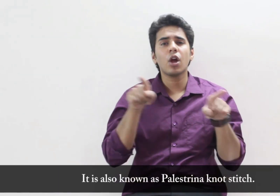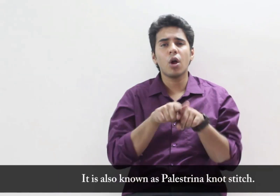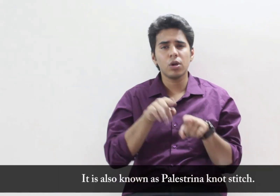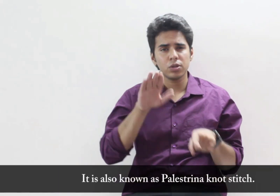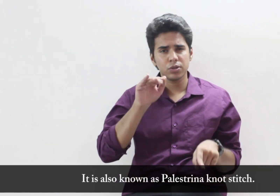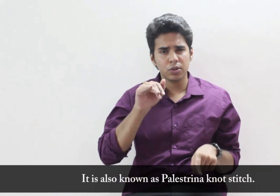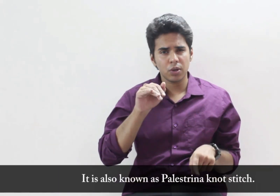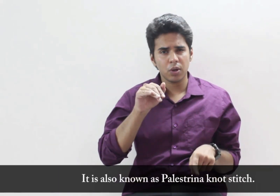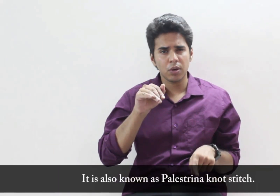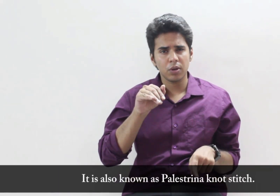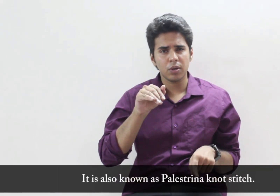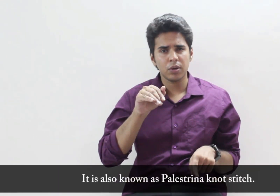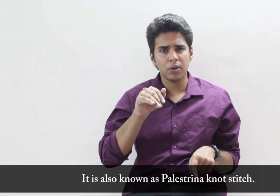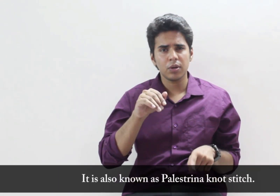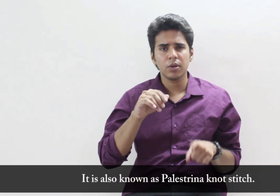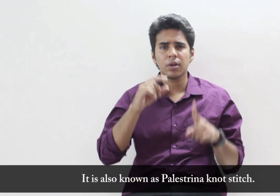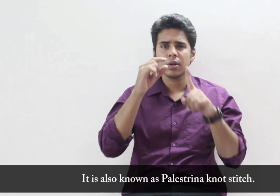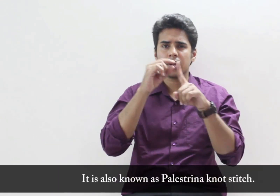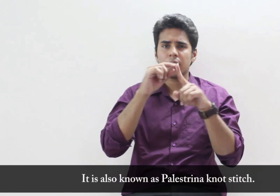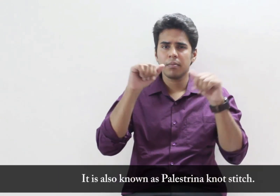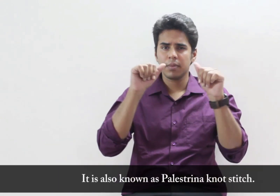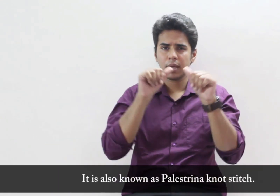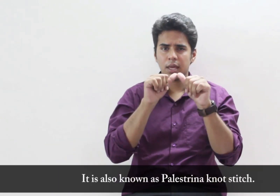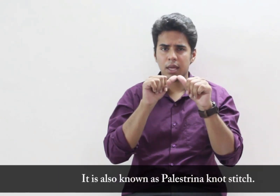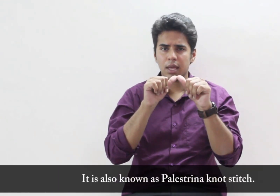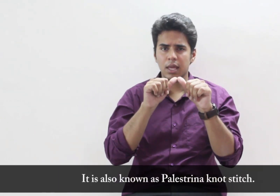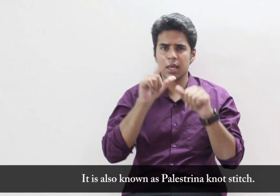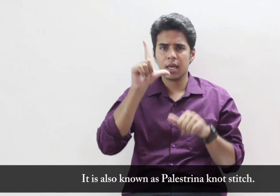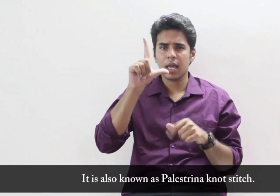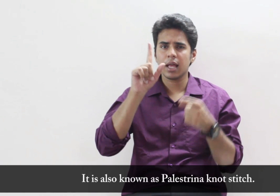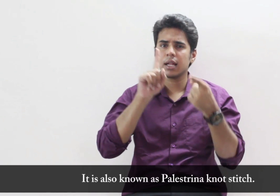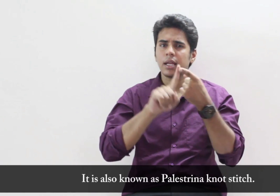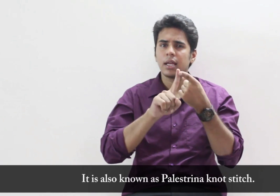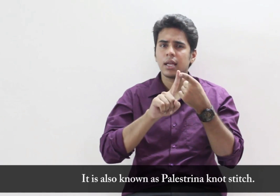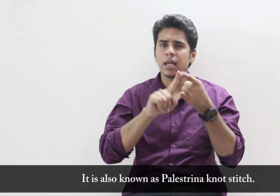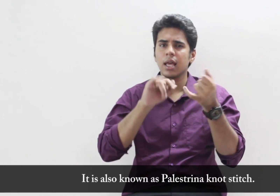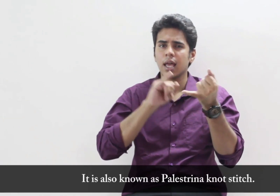It is also known as Palestrina knot stitch.